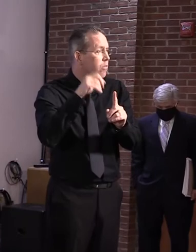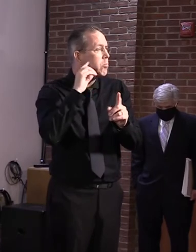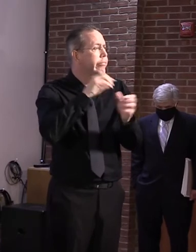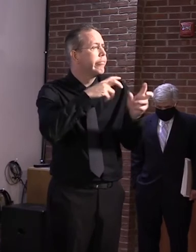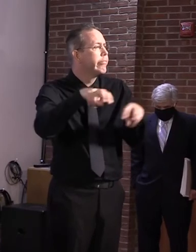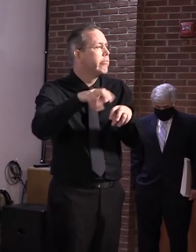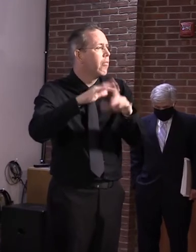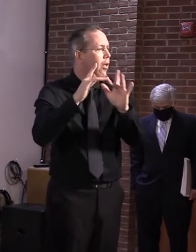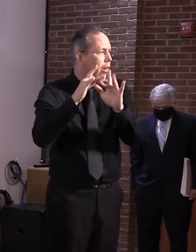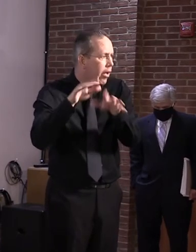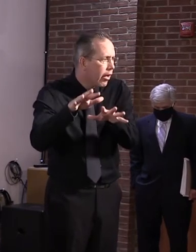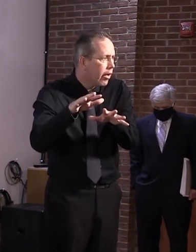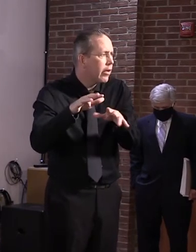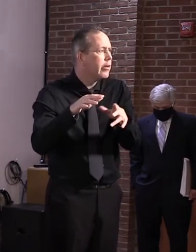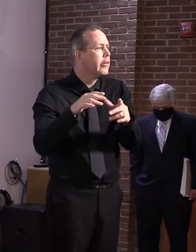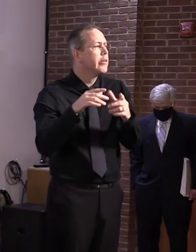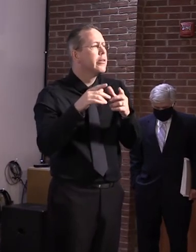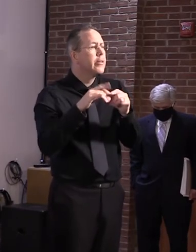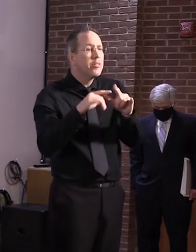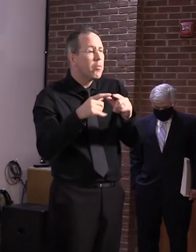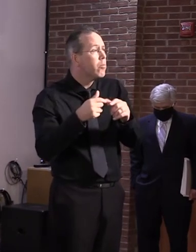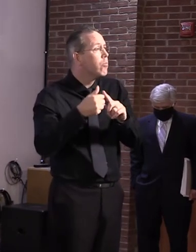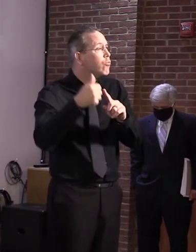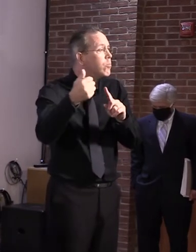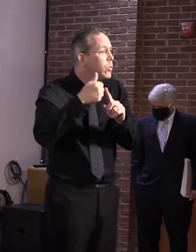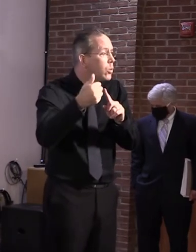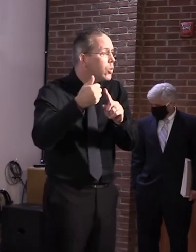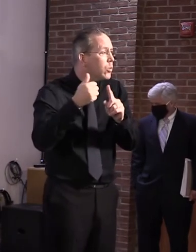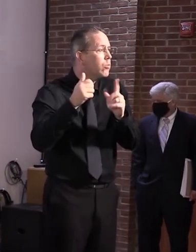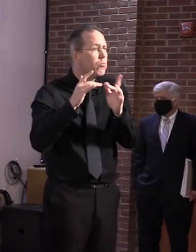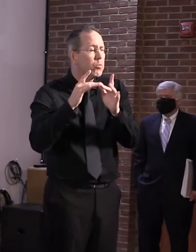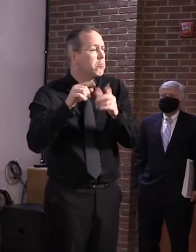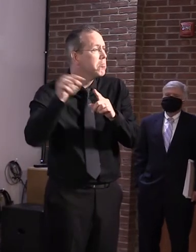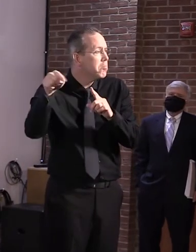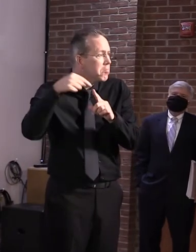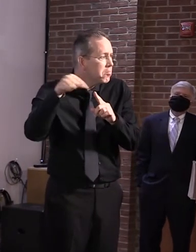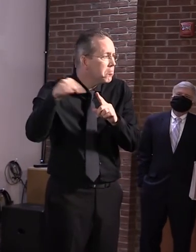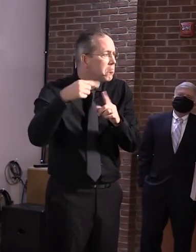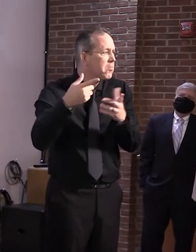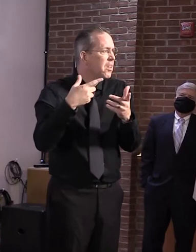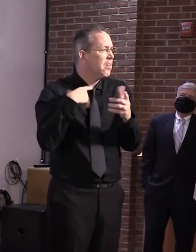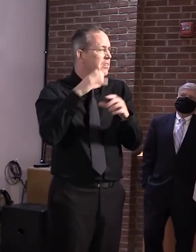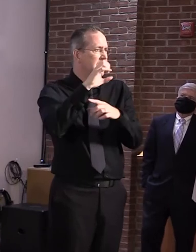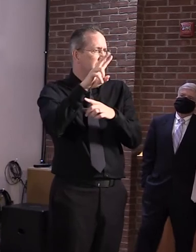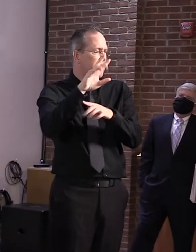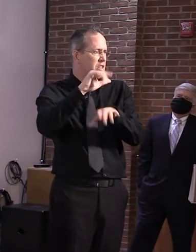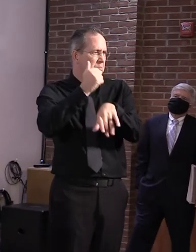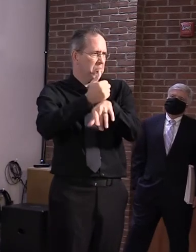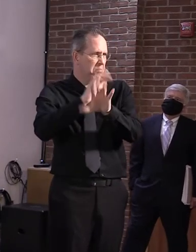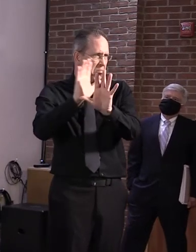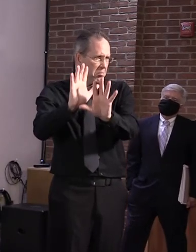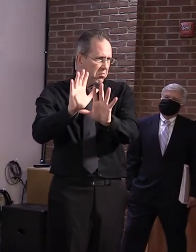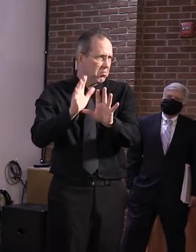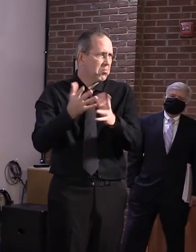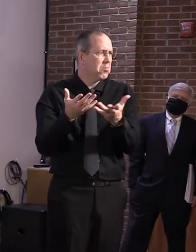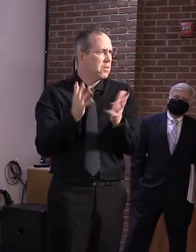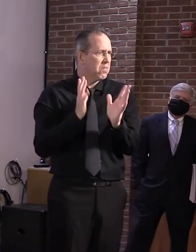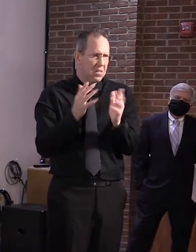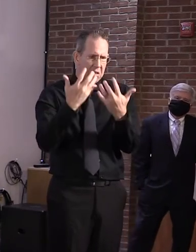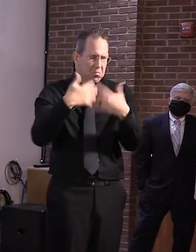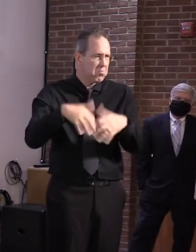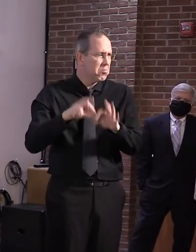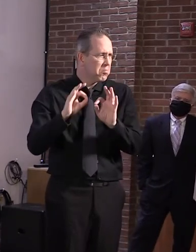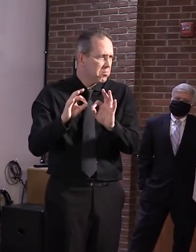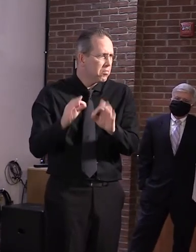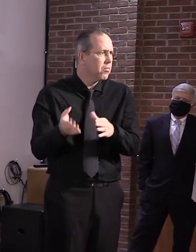some online, some on ground, lab components. They've already sort of put out what their plans are.